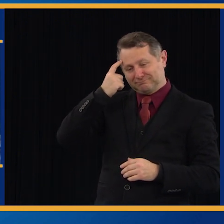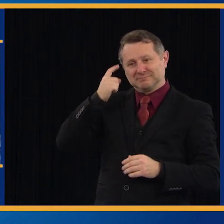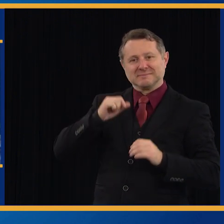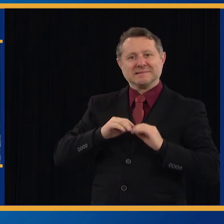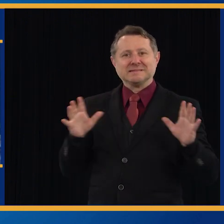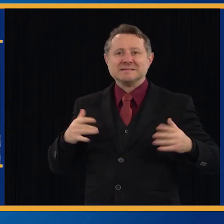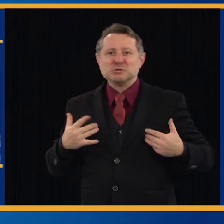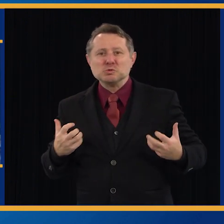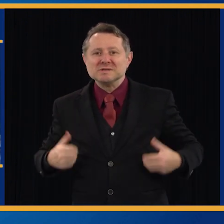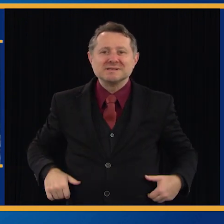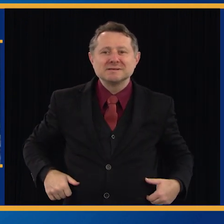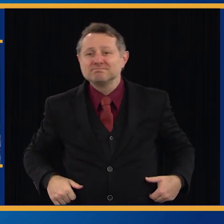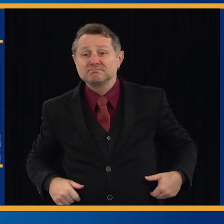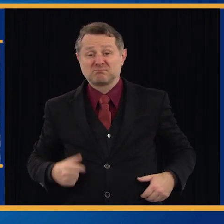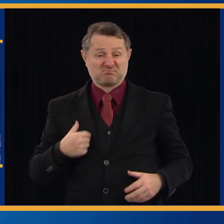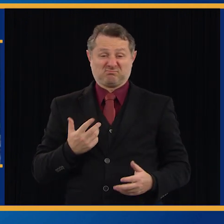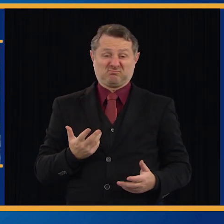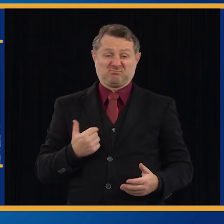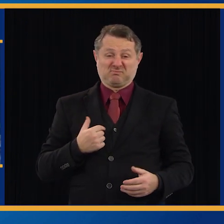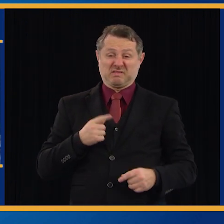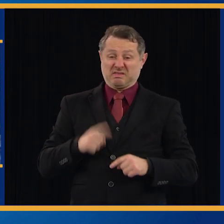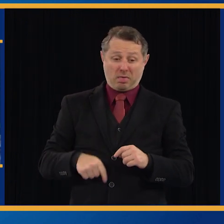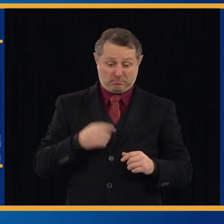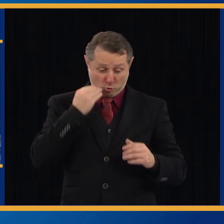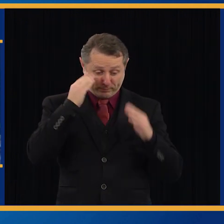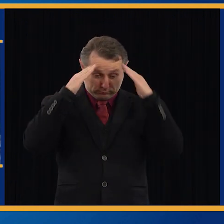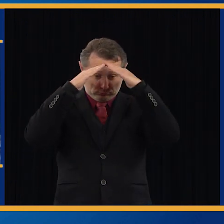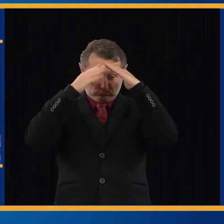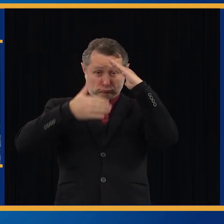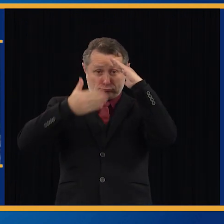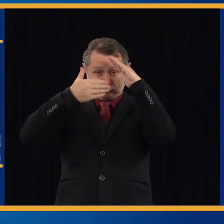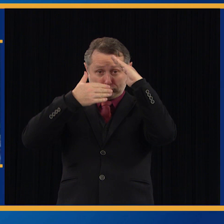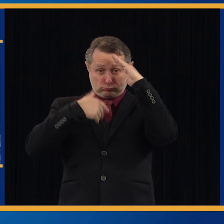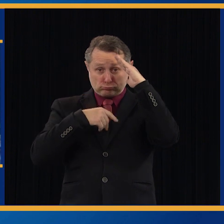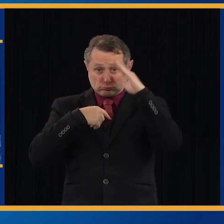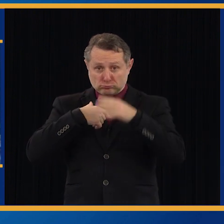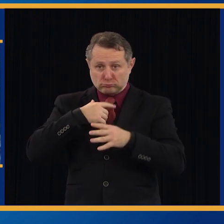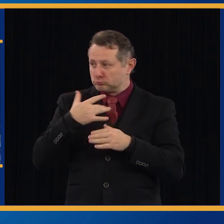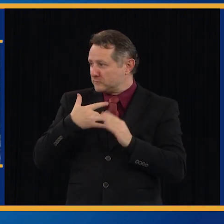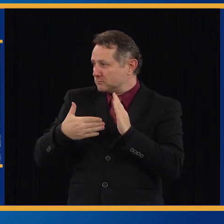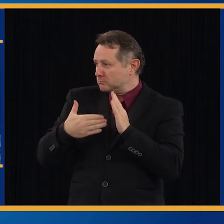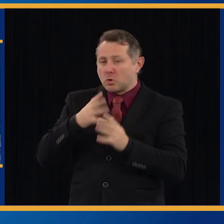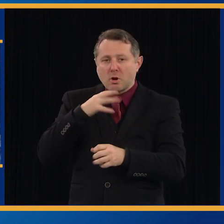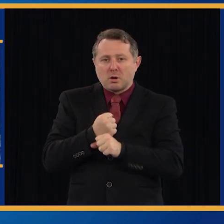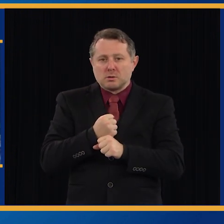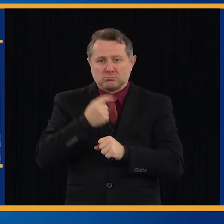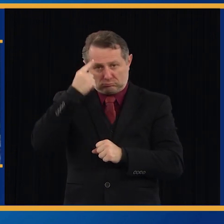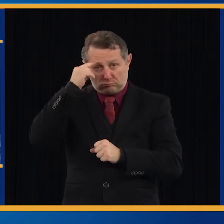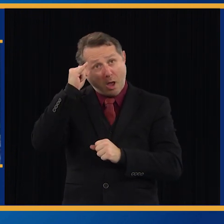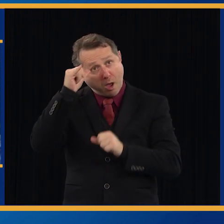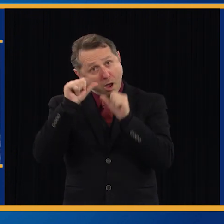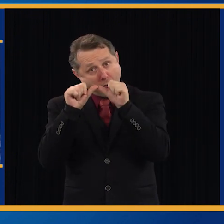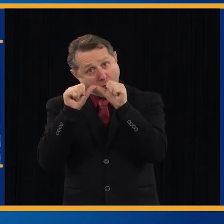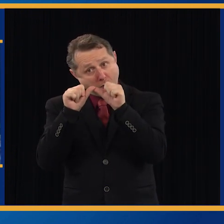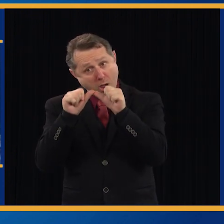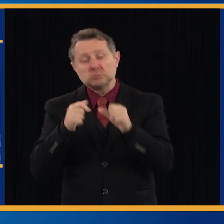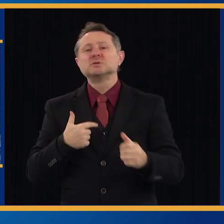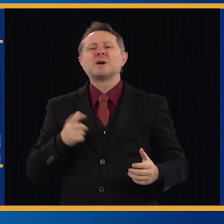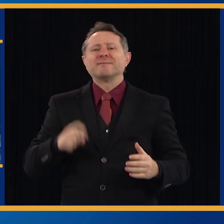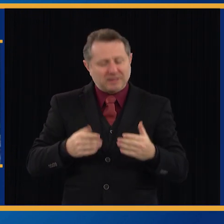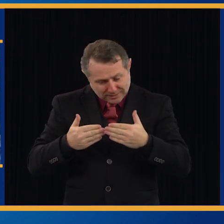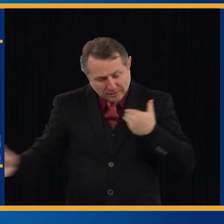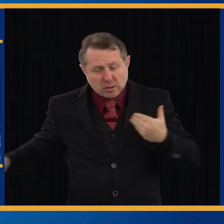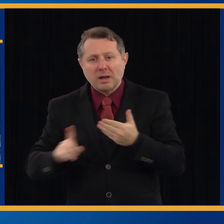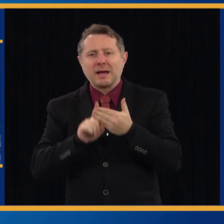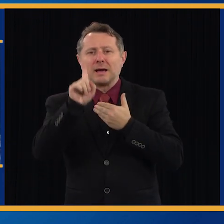There's only so long you can say to people, stay in the house and lock the door, right? They have to go out and do something, and they will. They